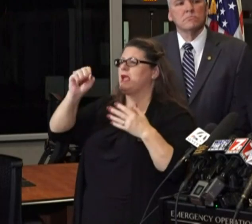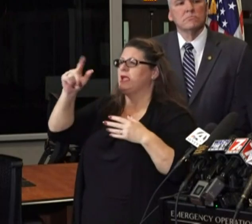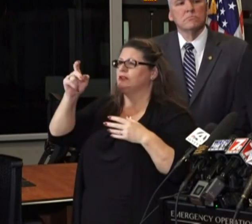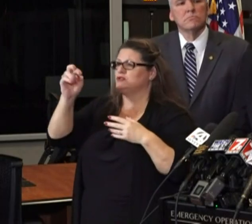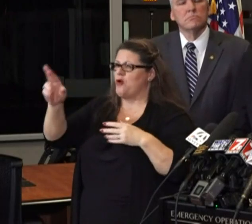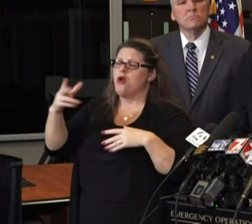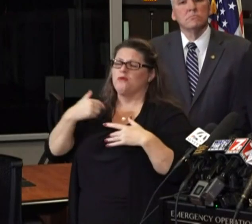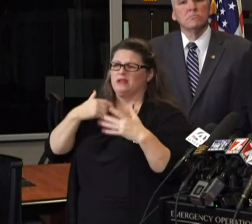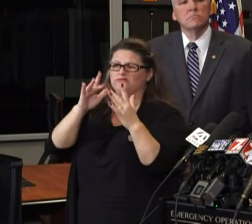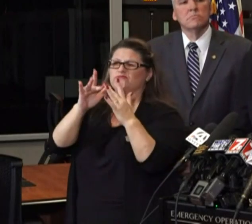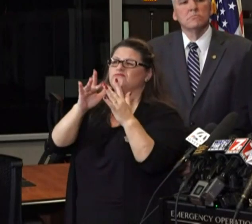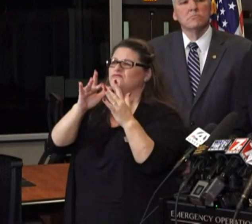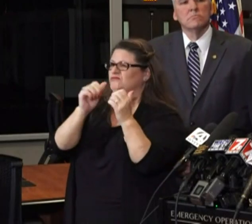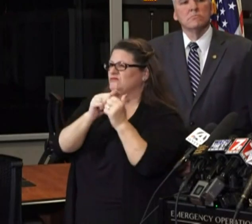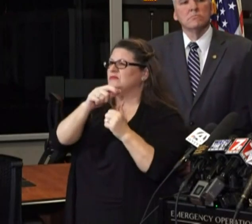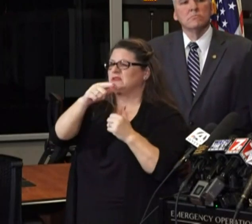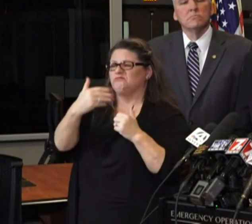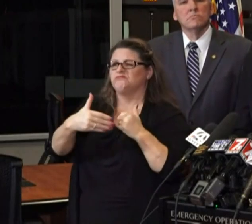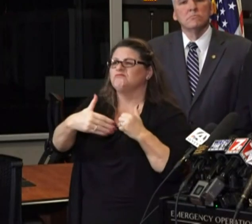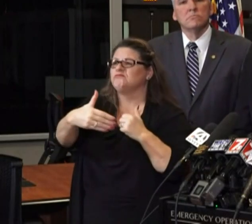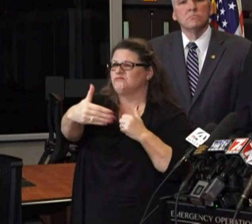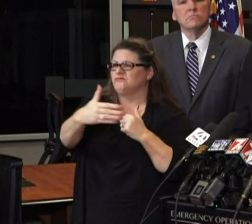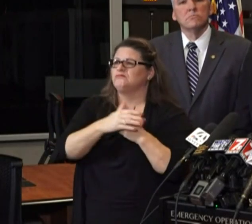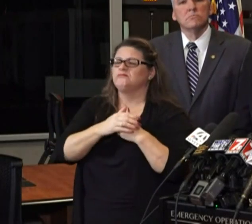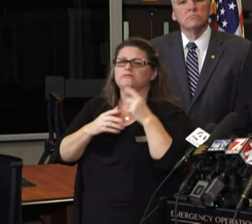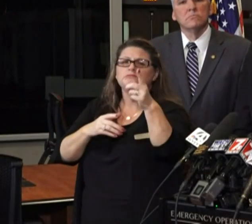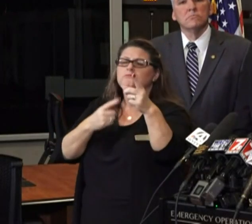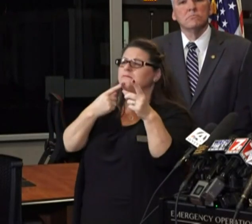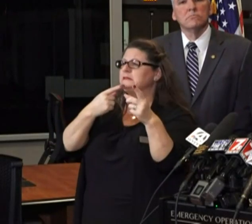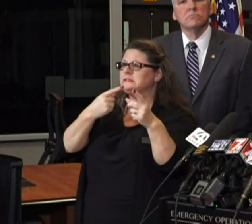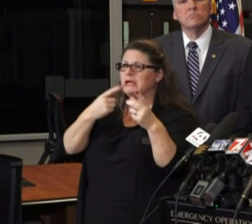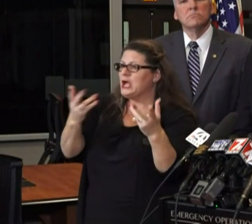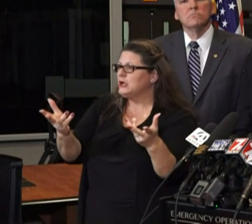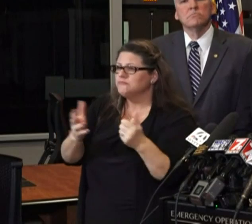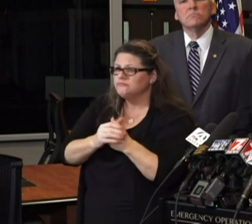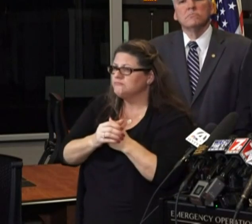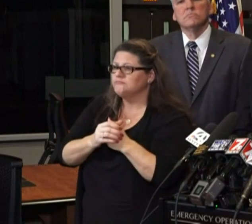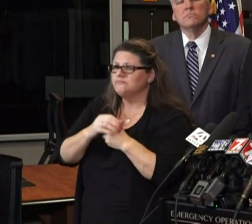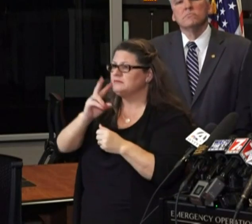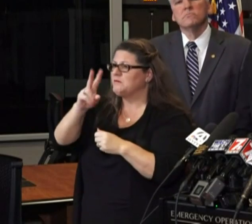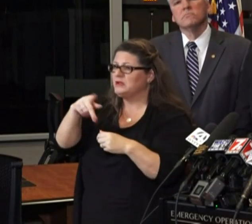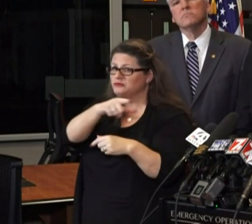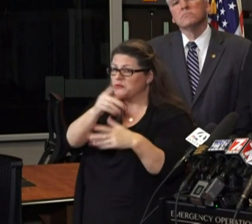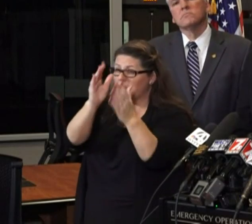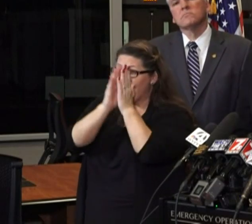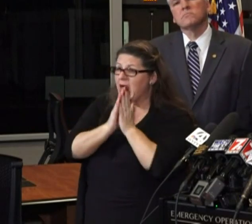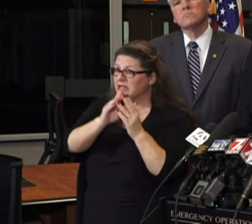constantly, constant communication. And what was your conversation with the Vice President? Did you ask him